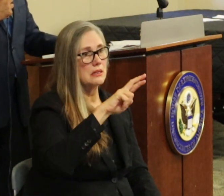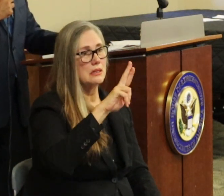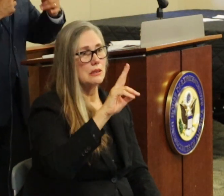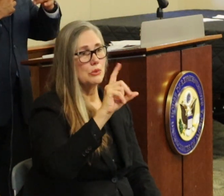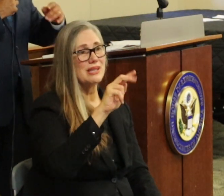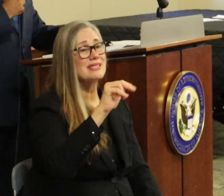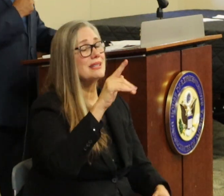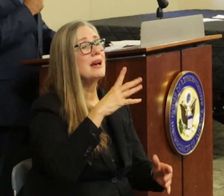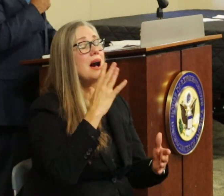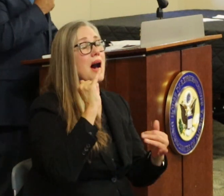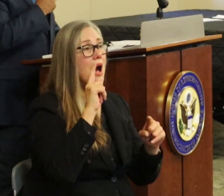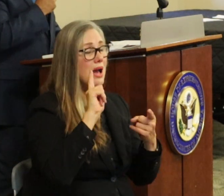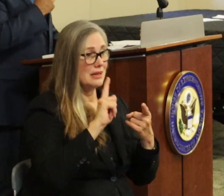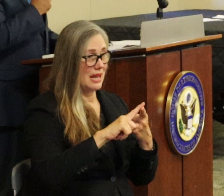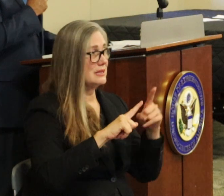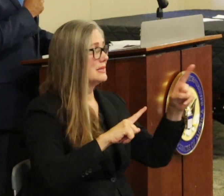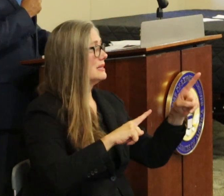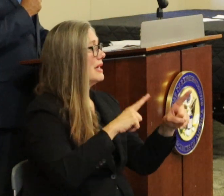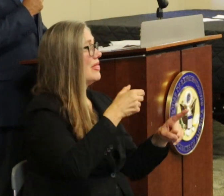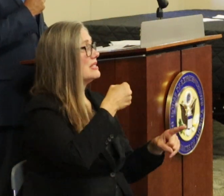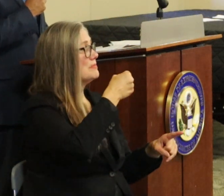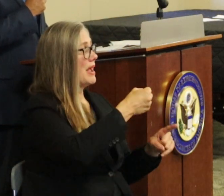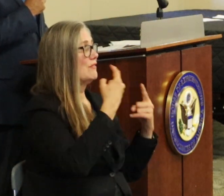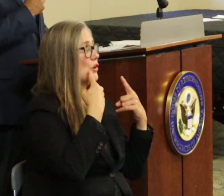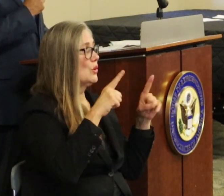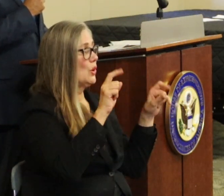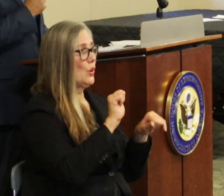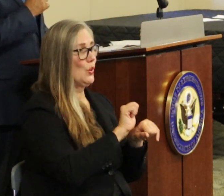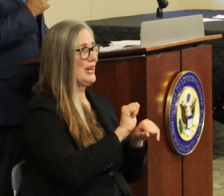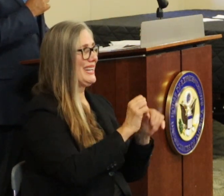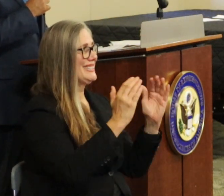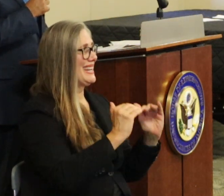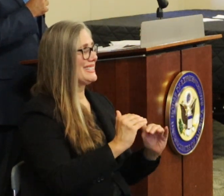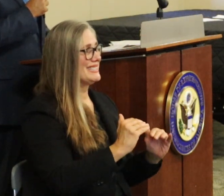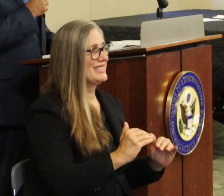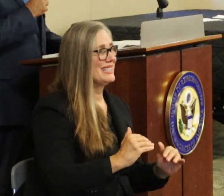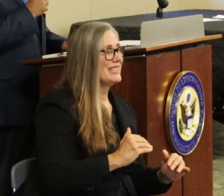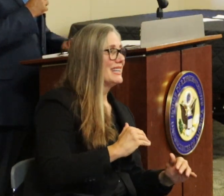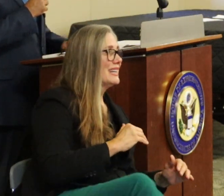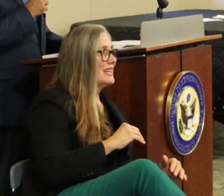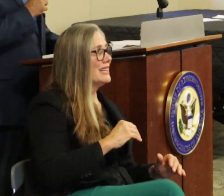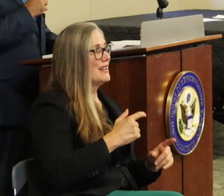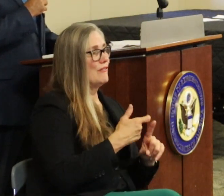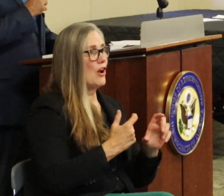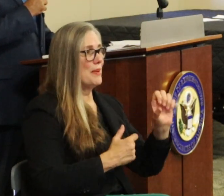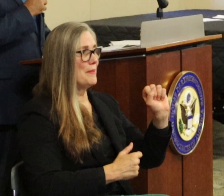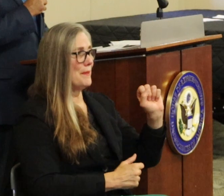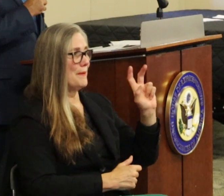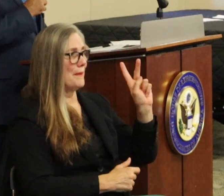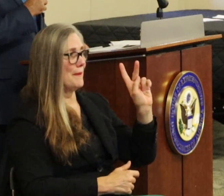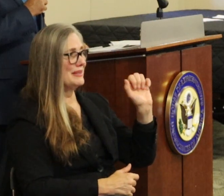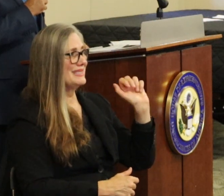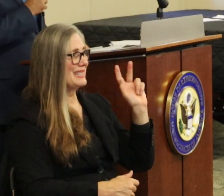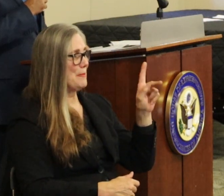courts. Thank you very much. I believe we have this microphone working again, so our next question is going to come from Skip Herbert. There you